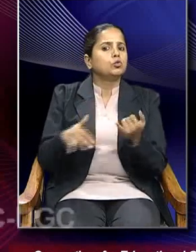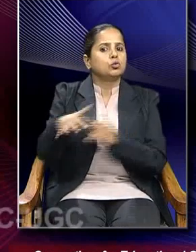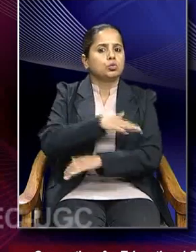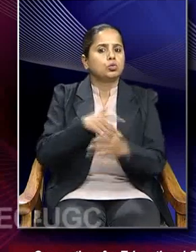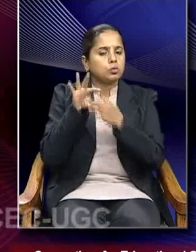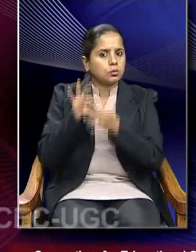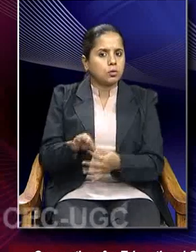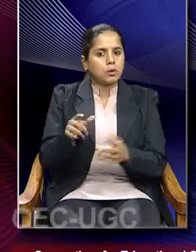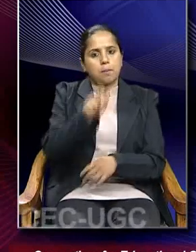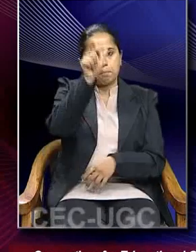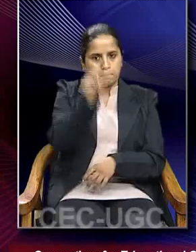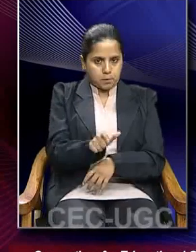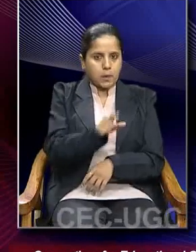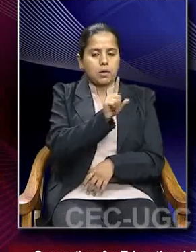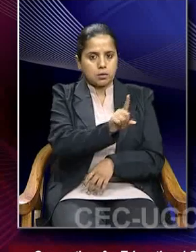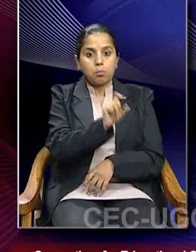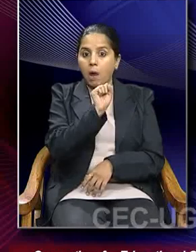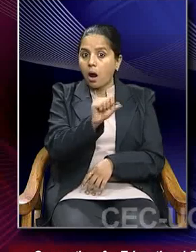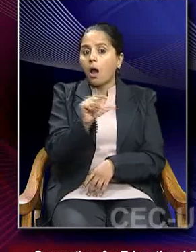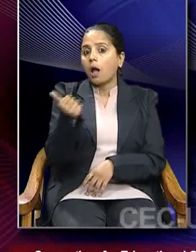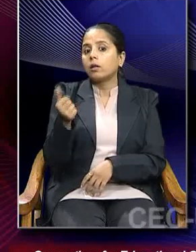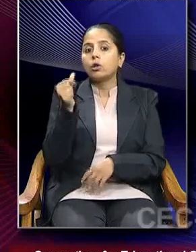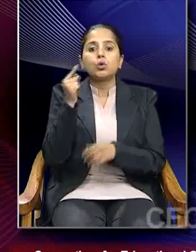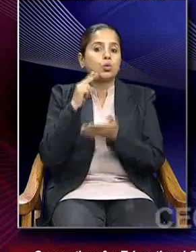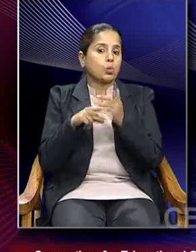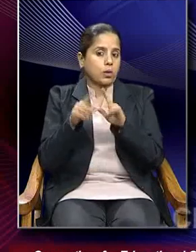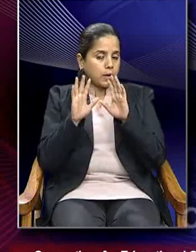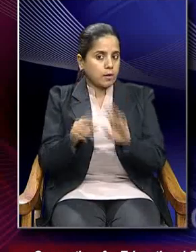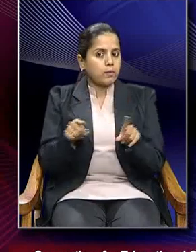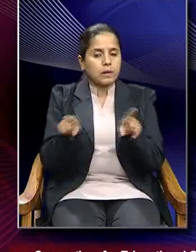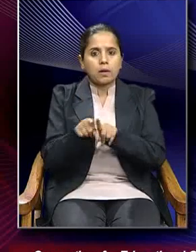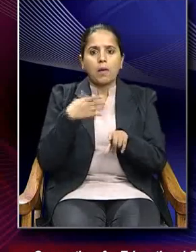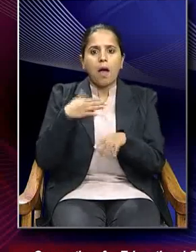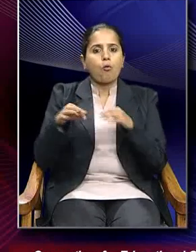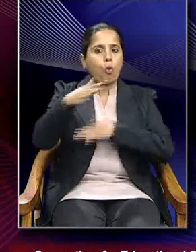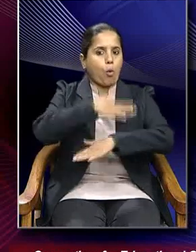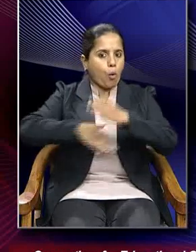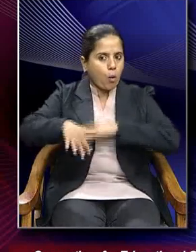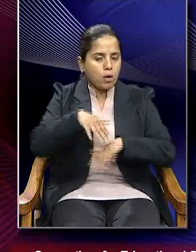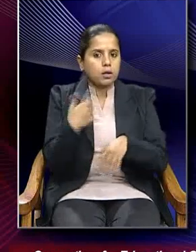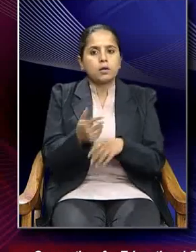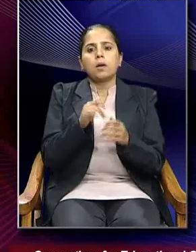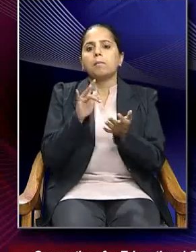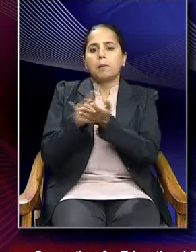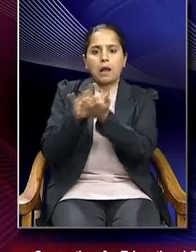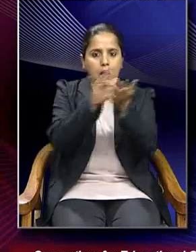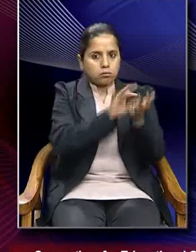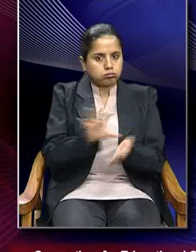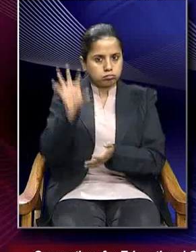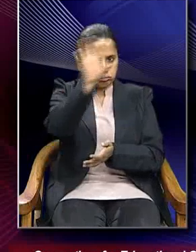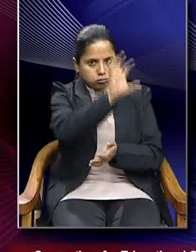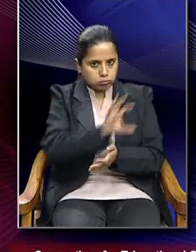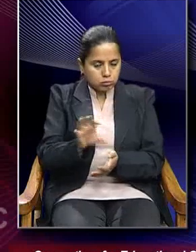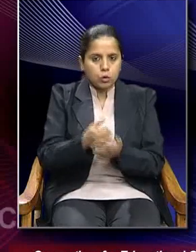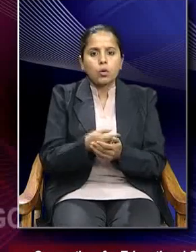is person, but we have other units like the organization, geographical location.